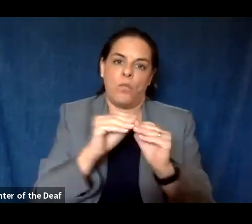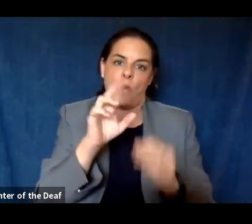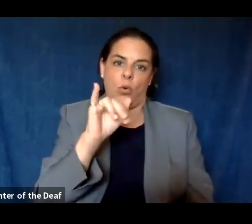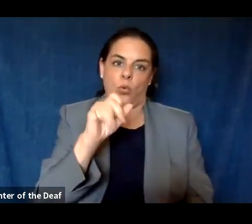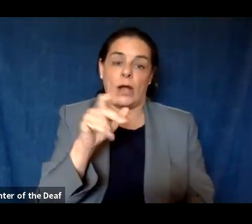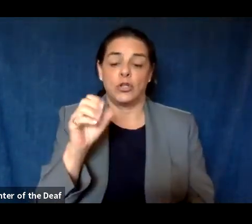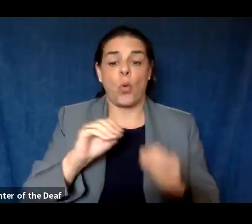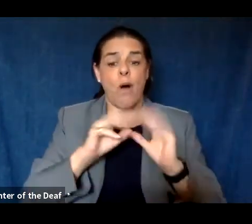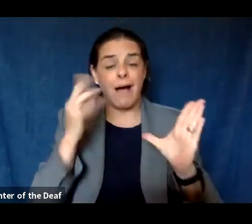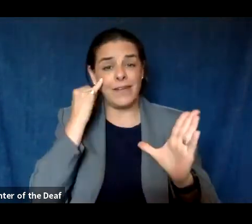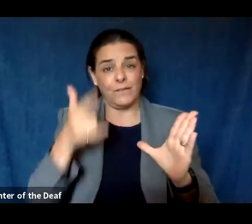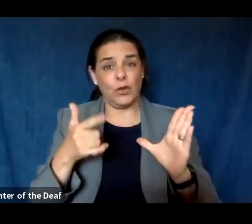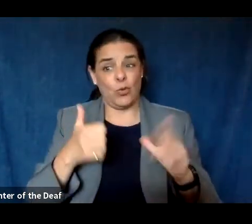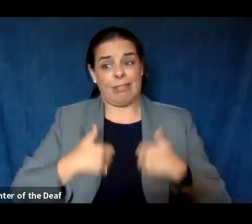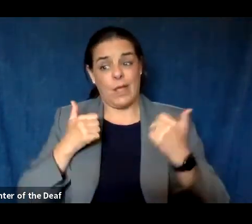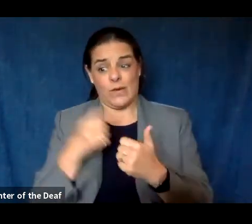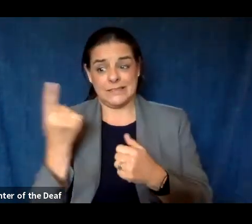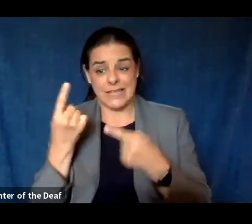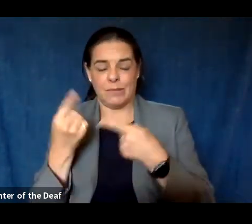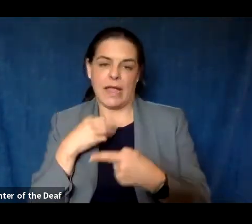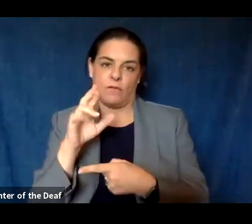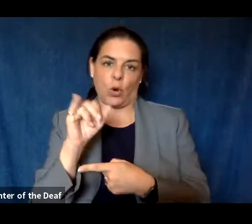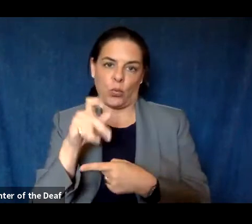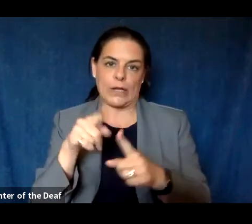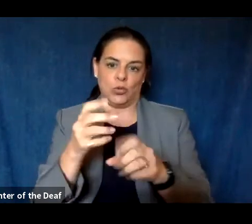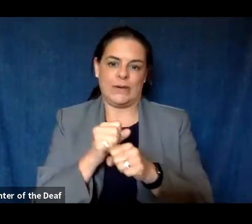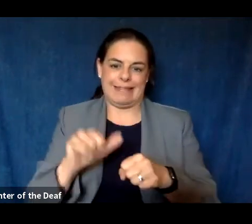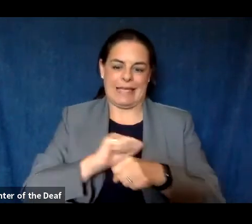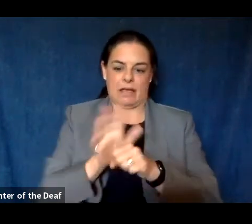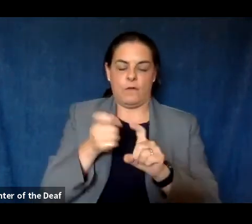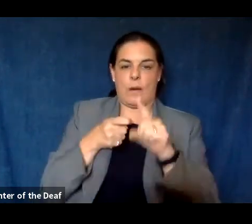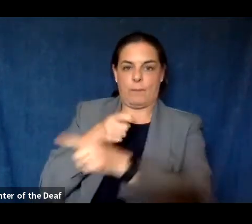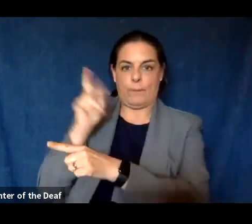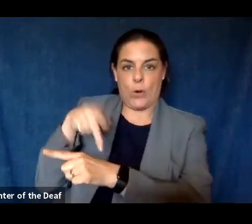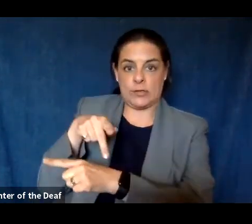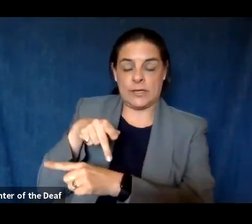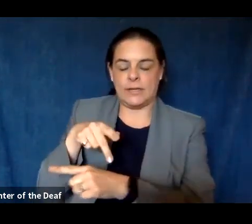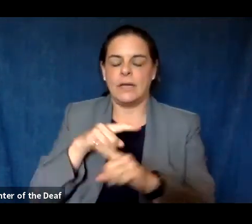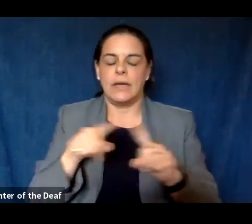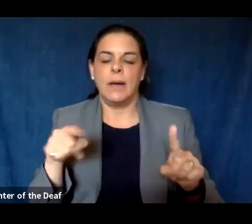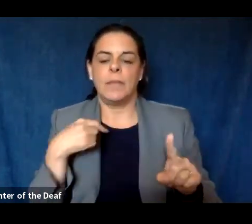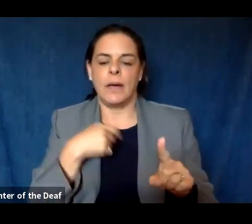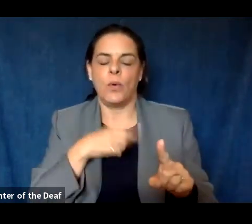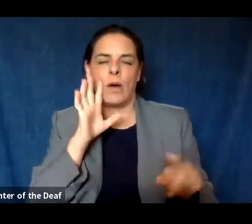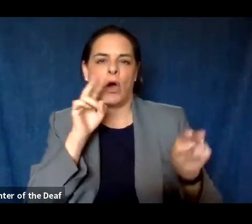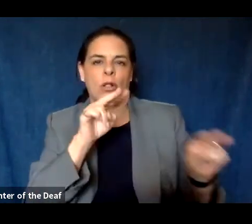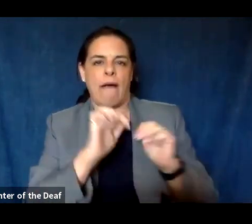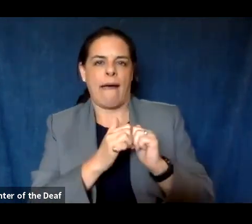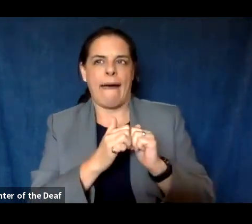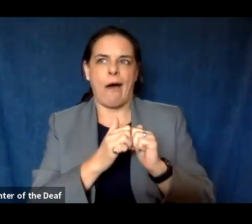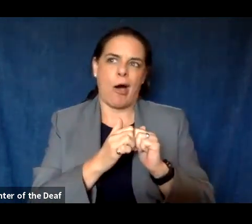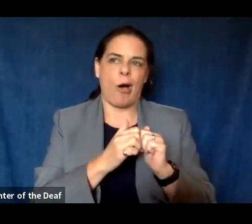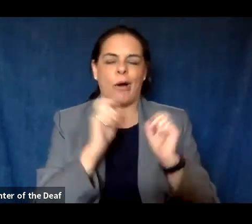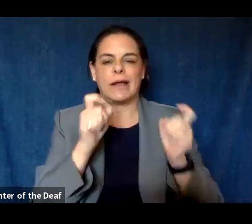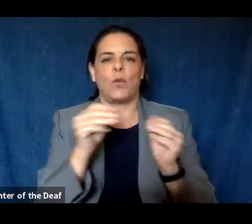if you share a home, you're at risk of getting COVID-19 from that person. But we'll look at how we can maybe give you some